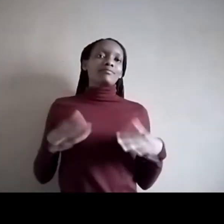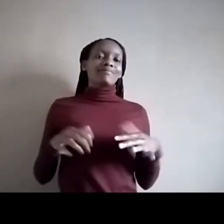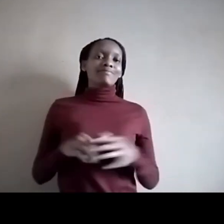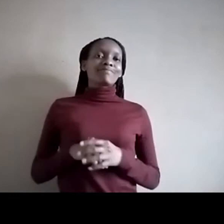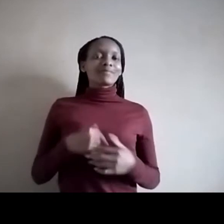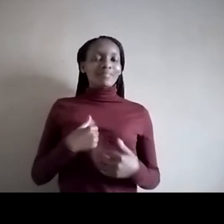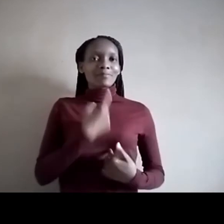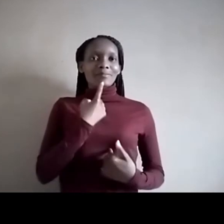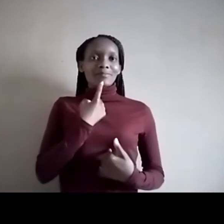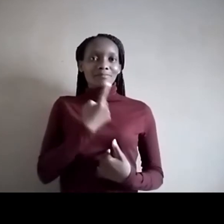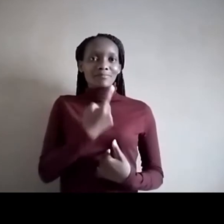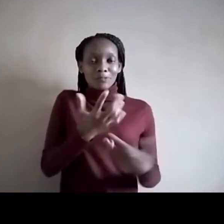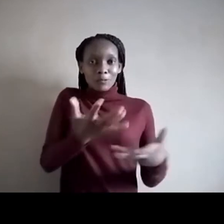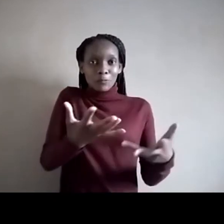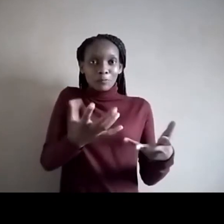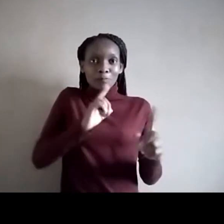Thank you.